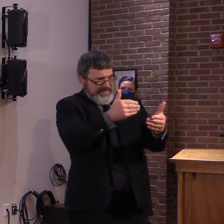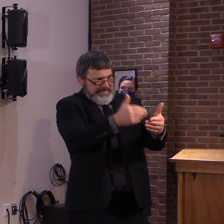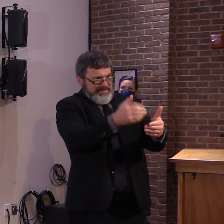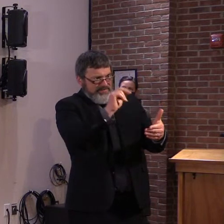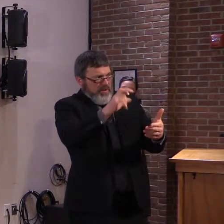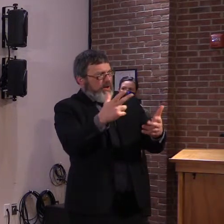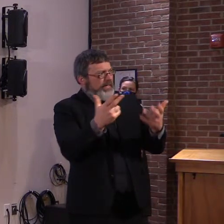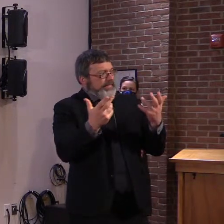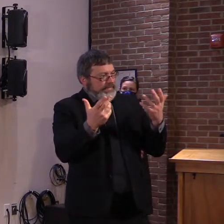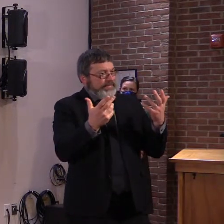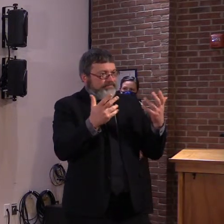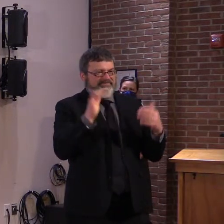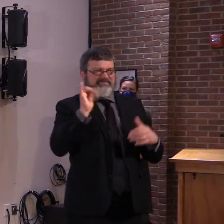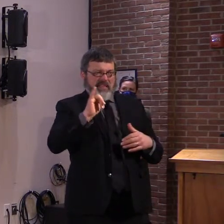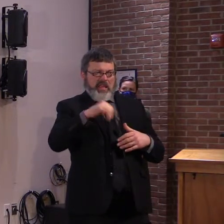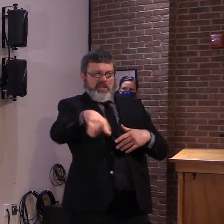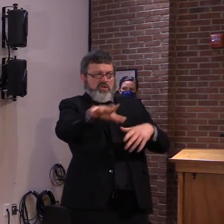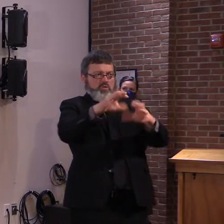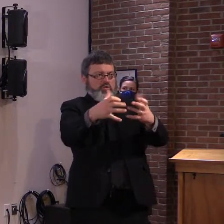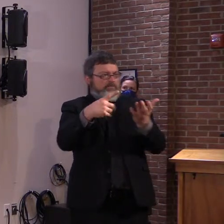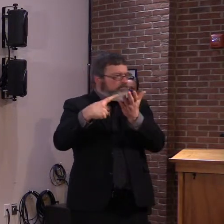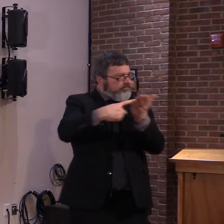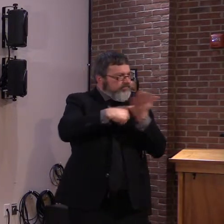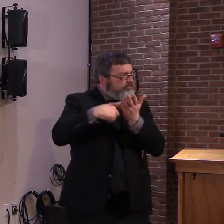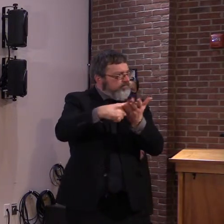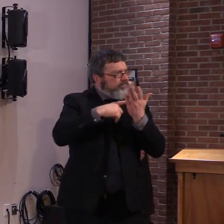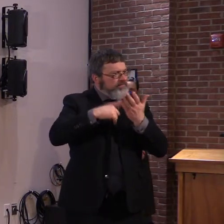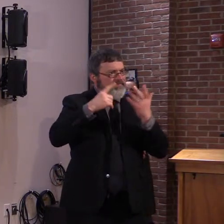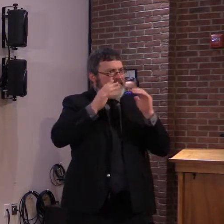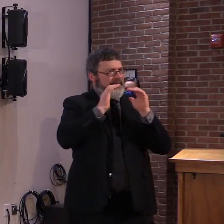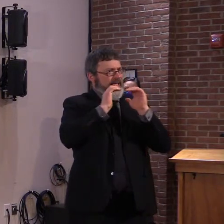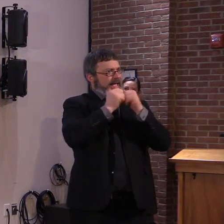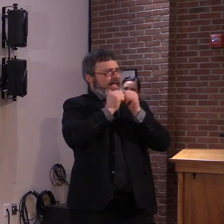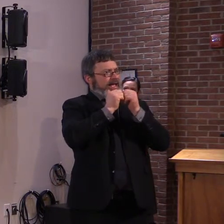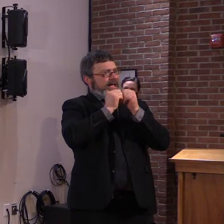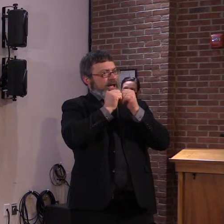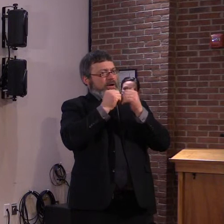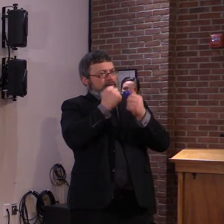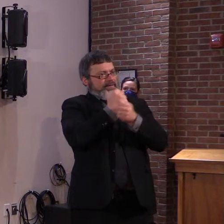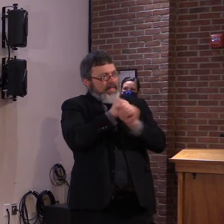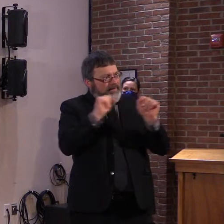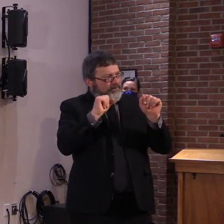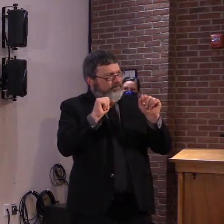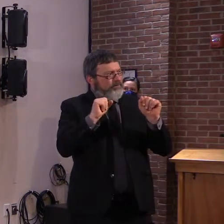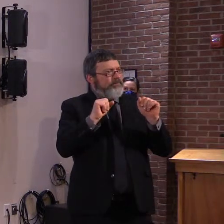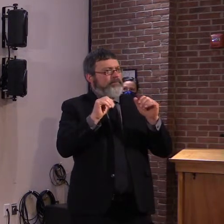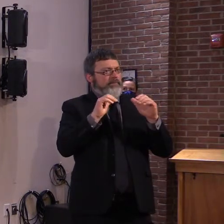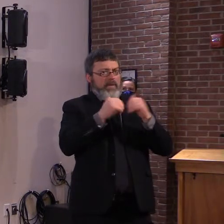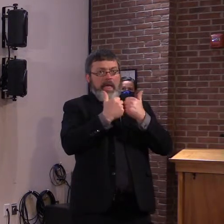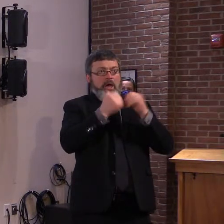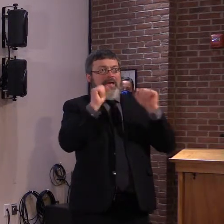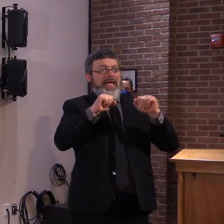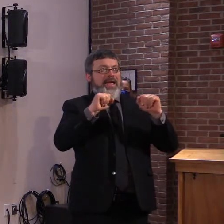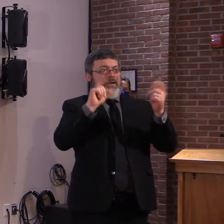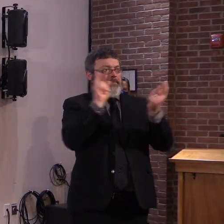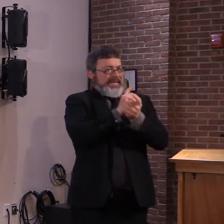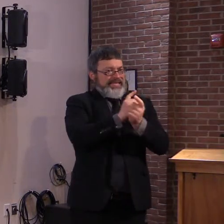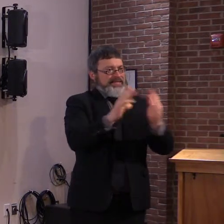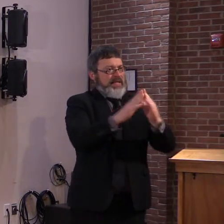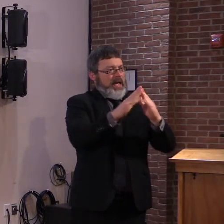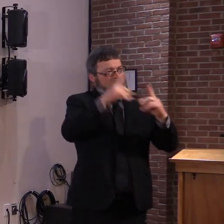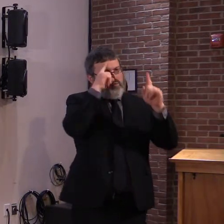come up with a solution, I believe, that everyone can accept, and again, trying to do what we can to